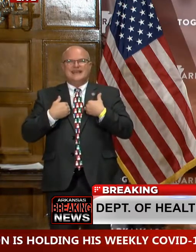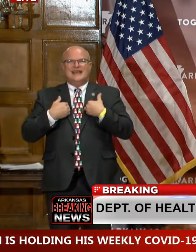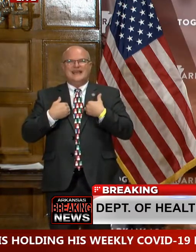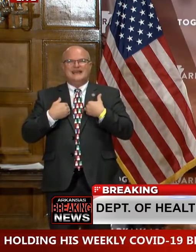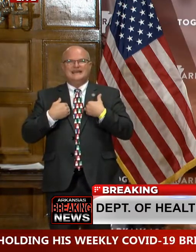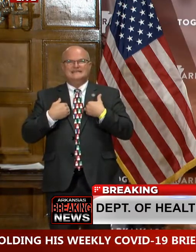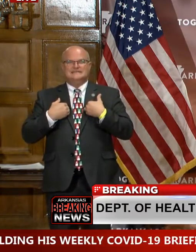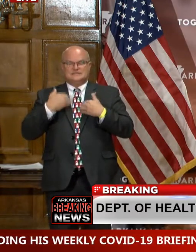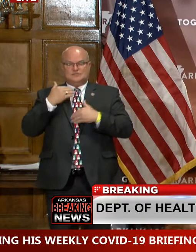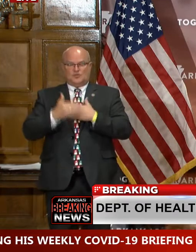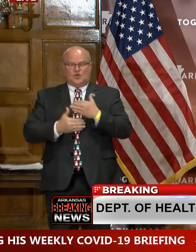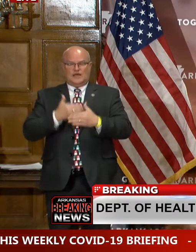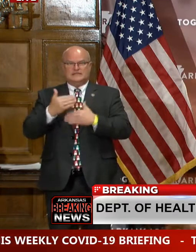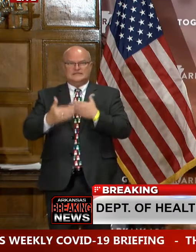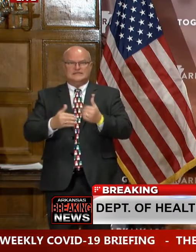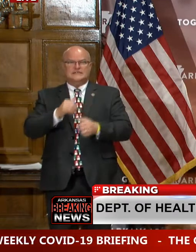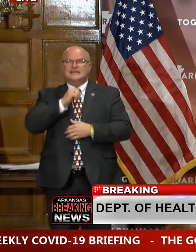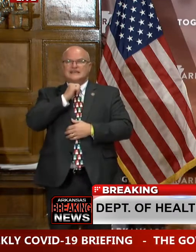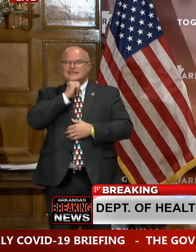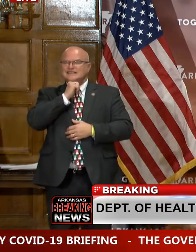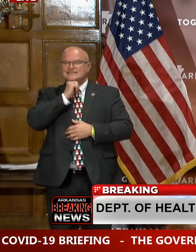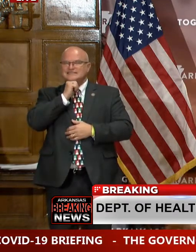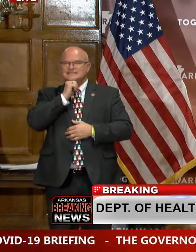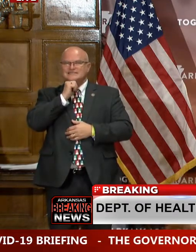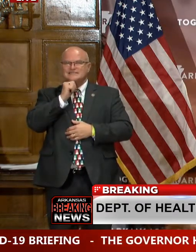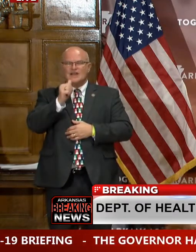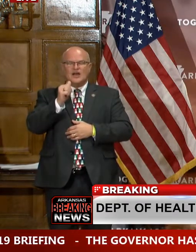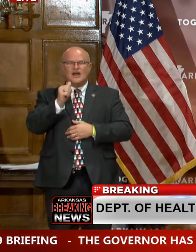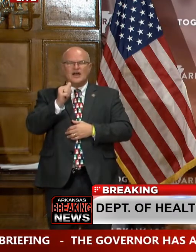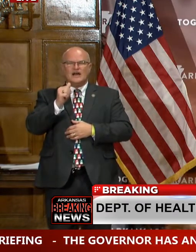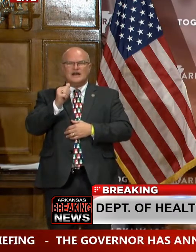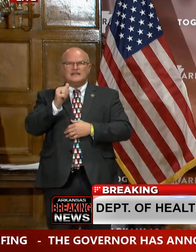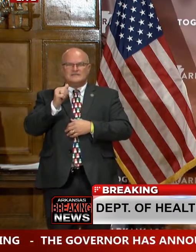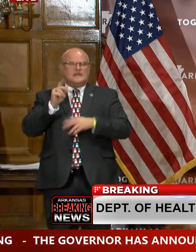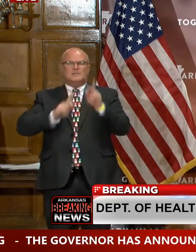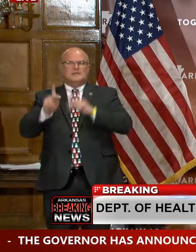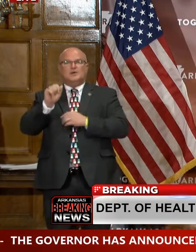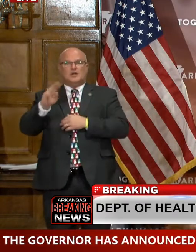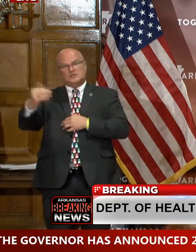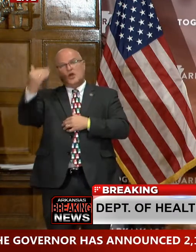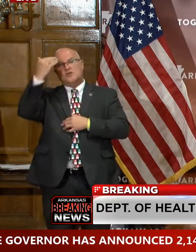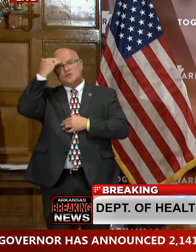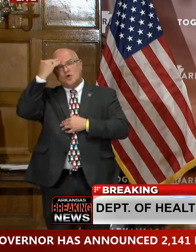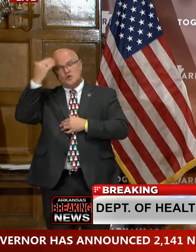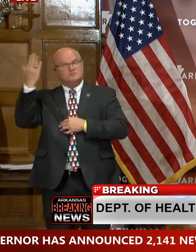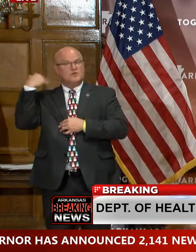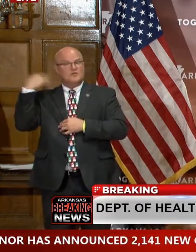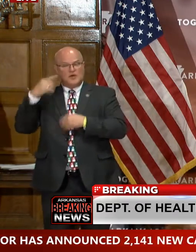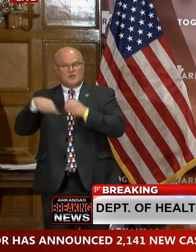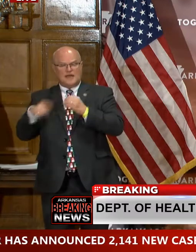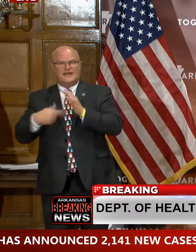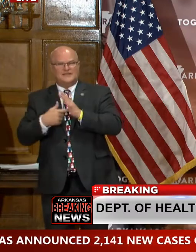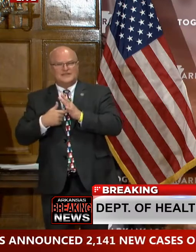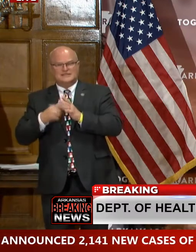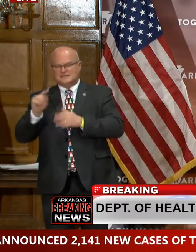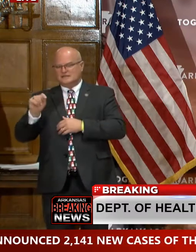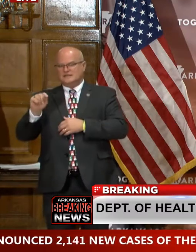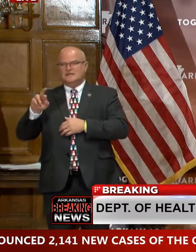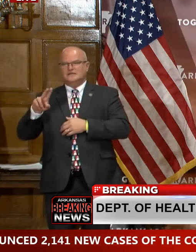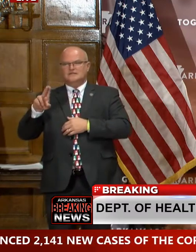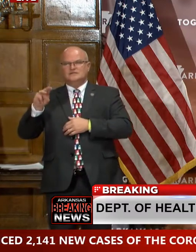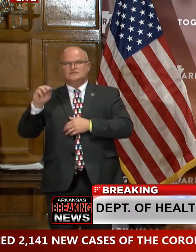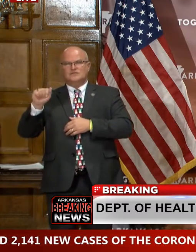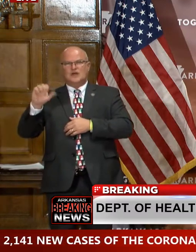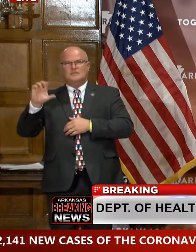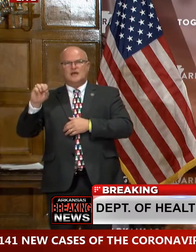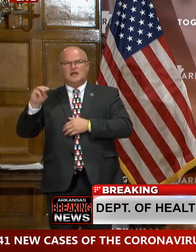this process is not one that is unfamiliar to Arkansans and Arkansas hospitals. The TraumaCom system has been in